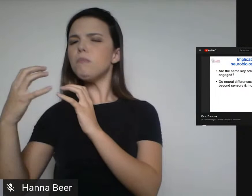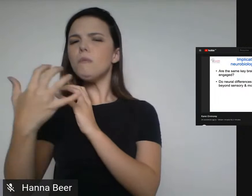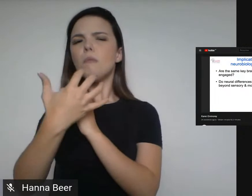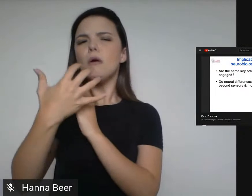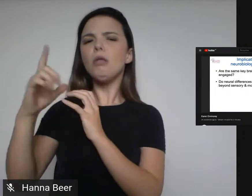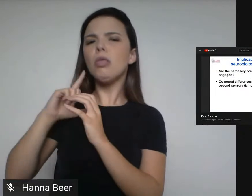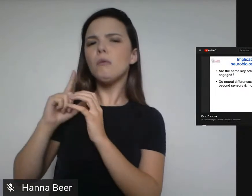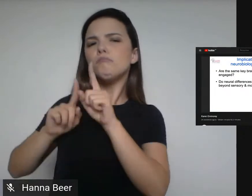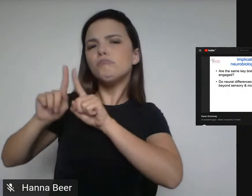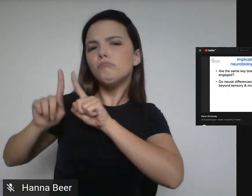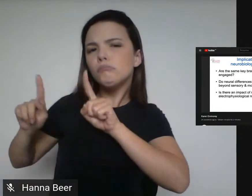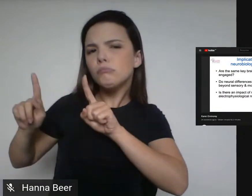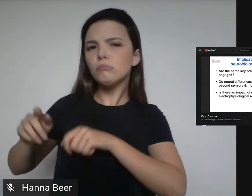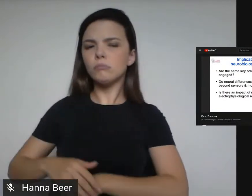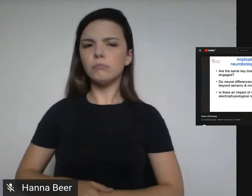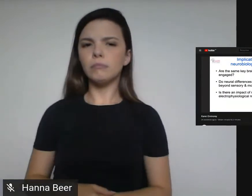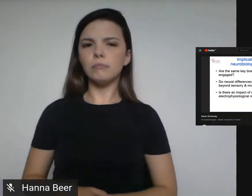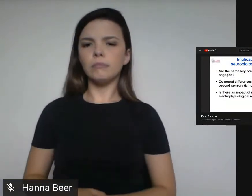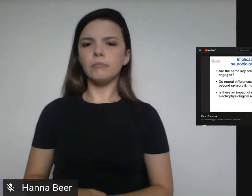cortices.